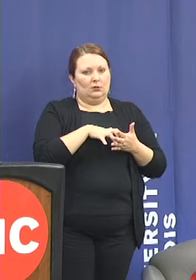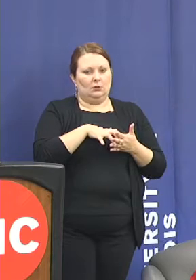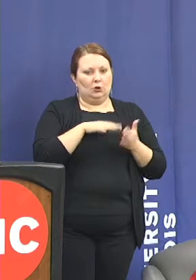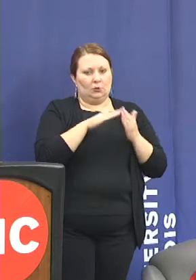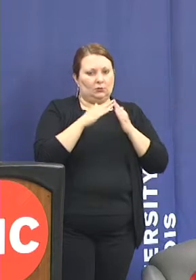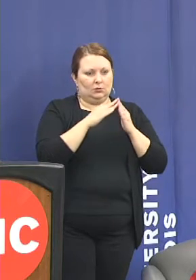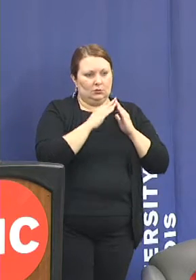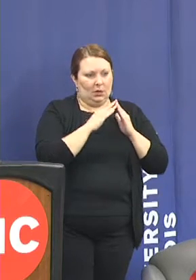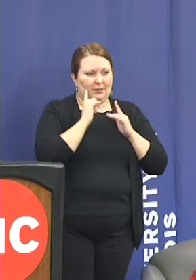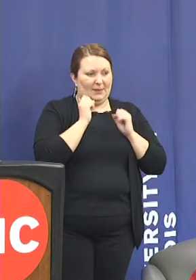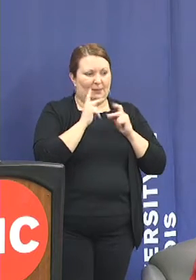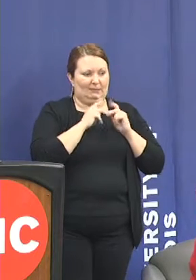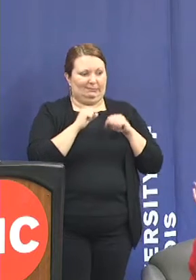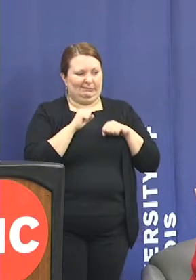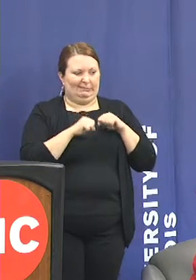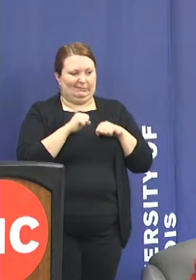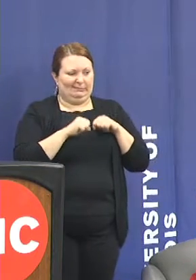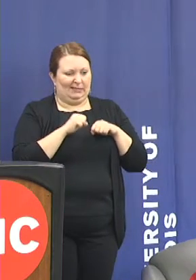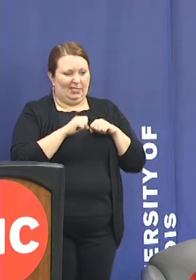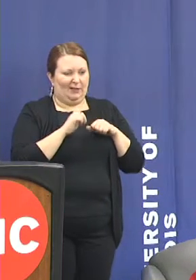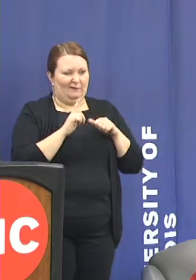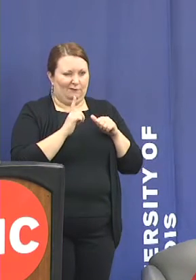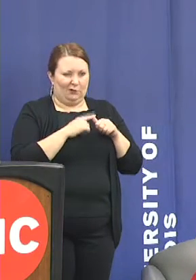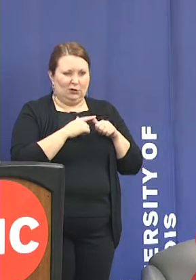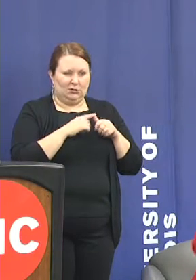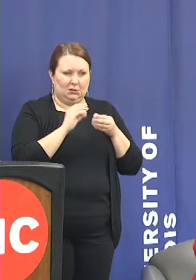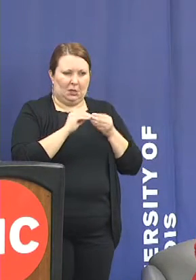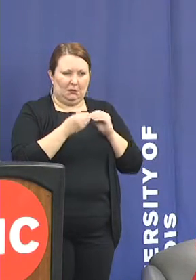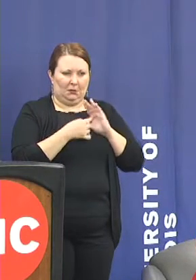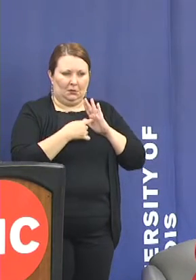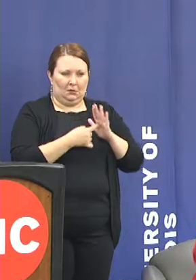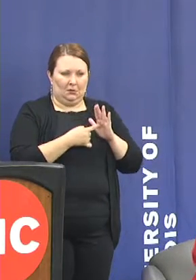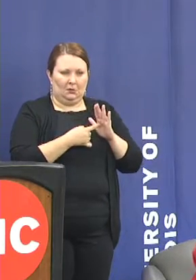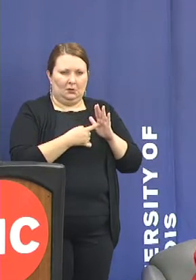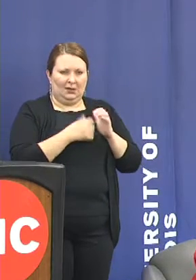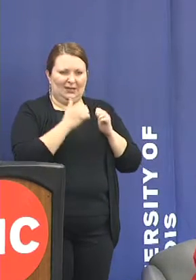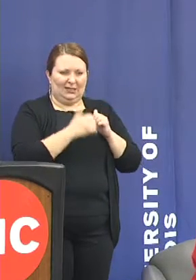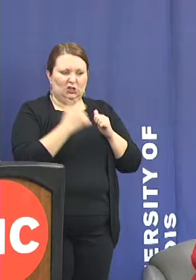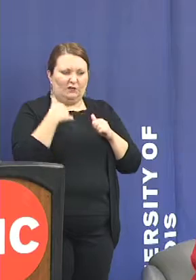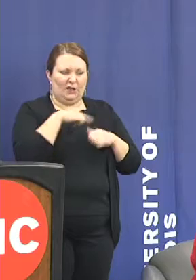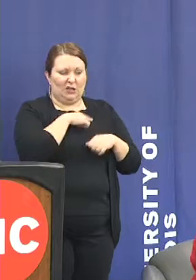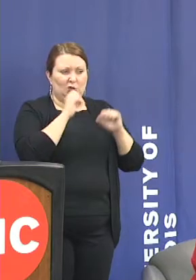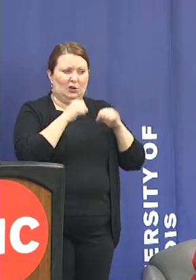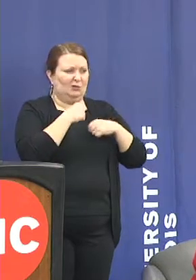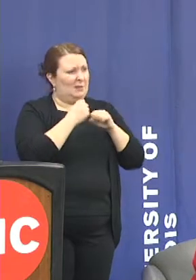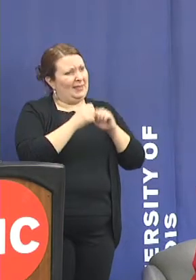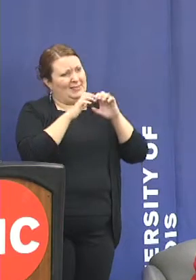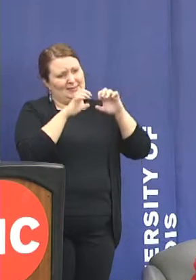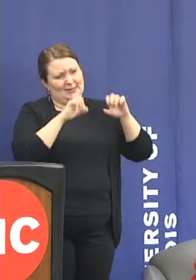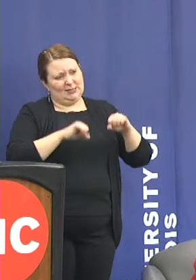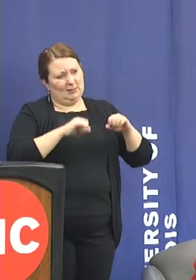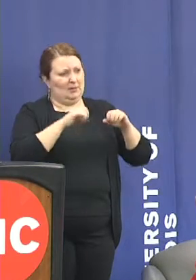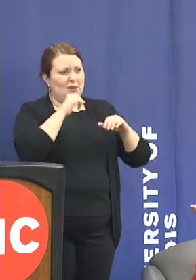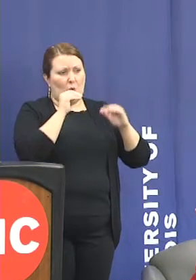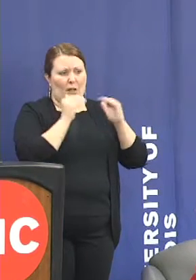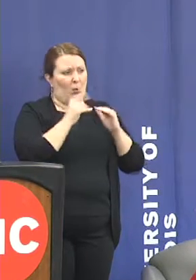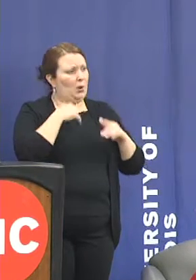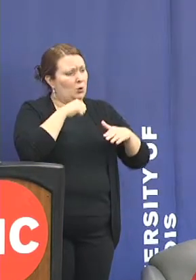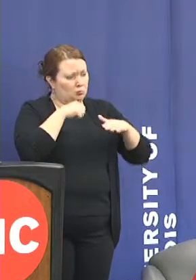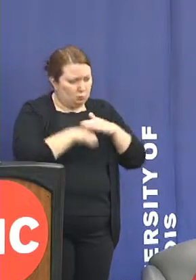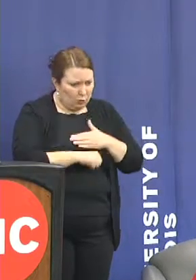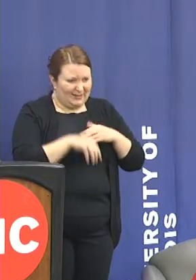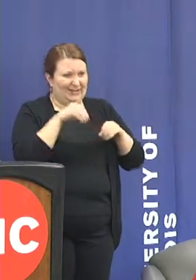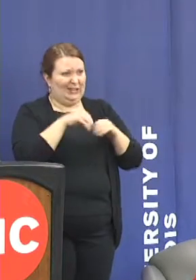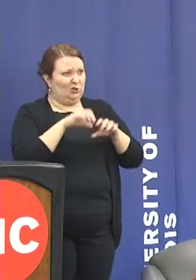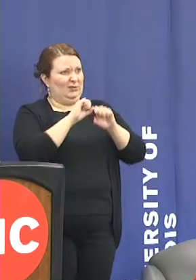lot of people who are uncomfortable with that first grid that I showed that shows each of us, we didn't create these systems of inequality, right? We were all born